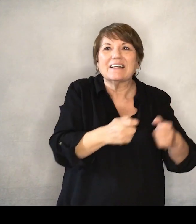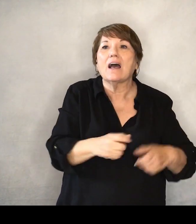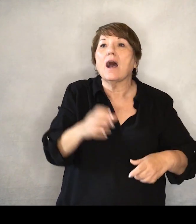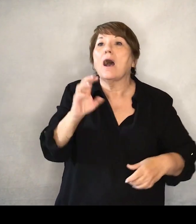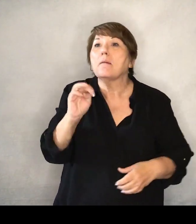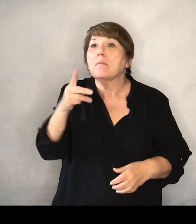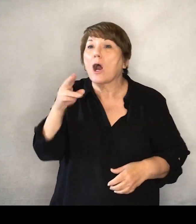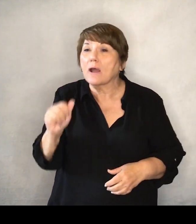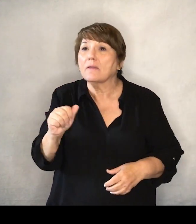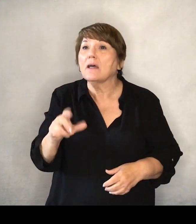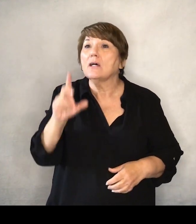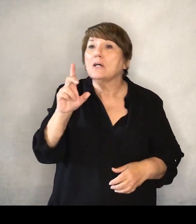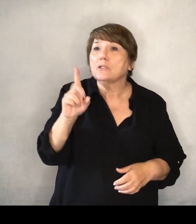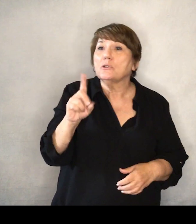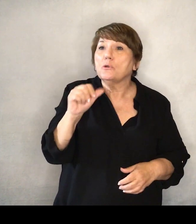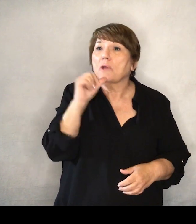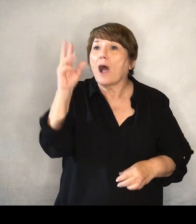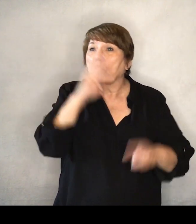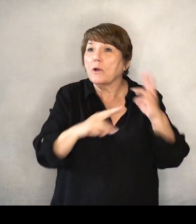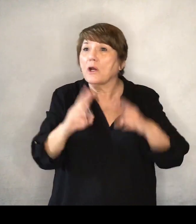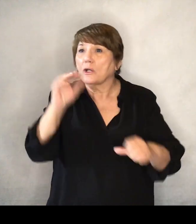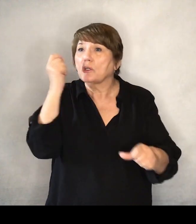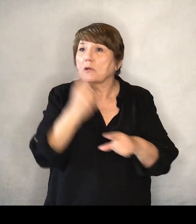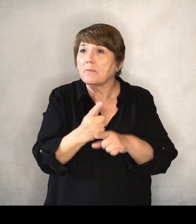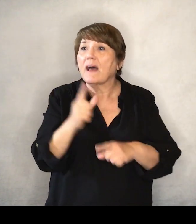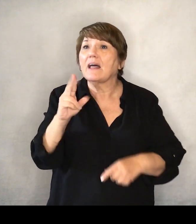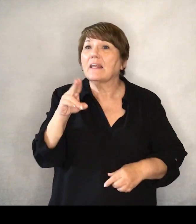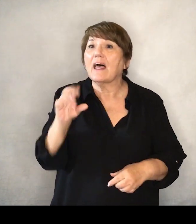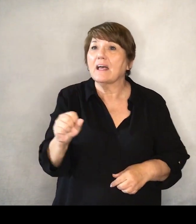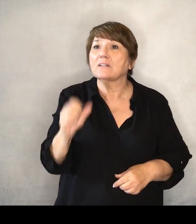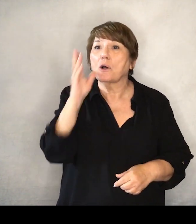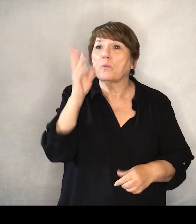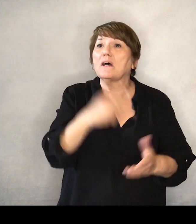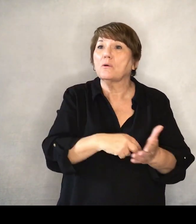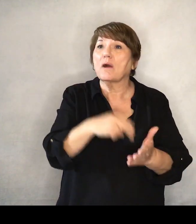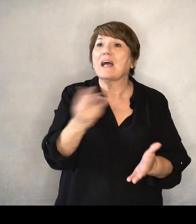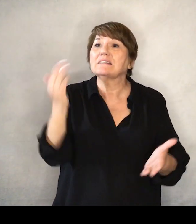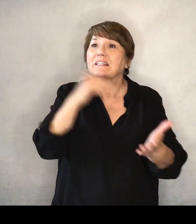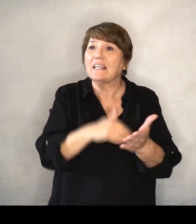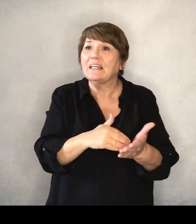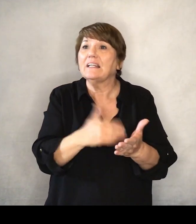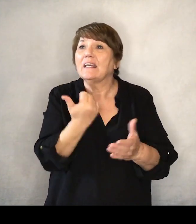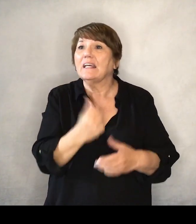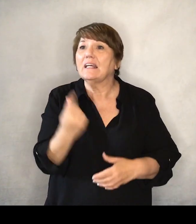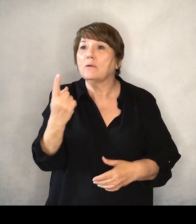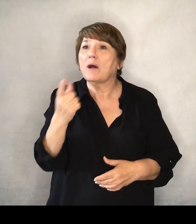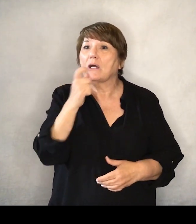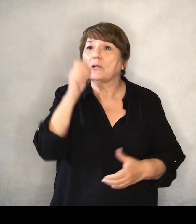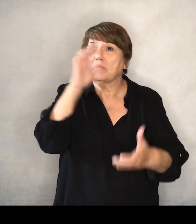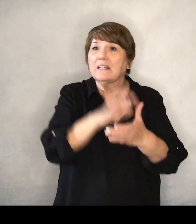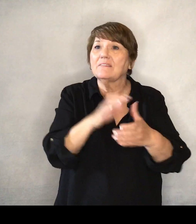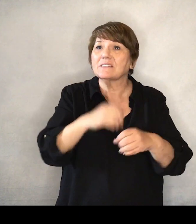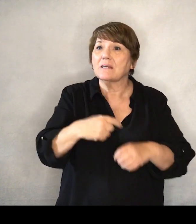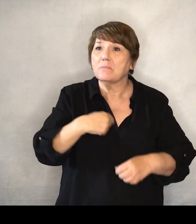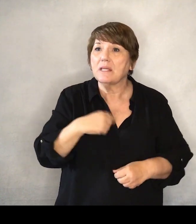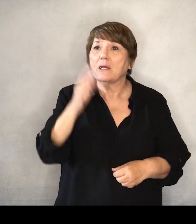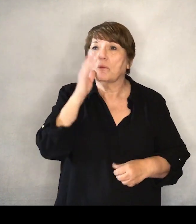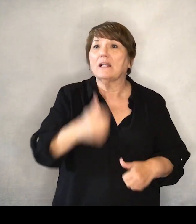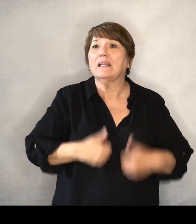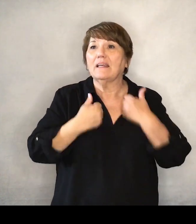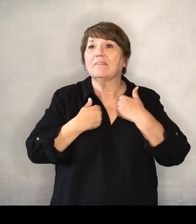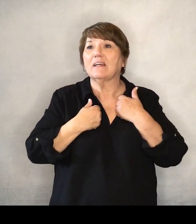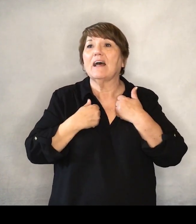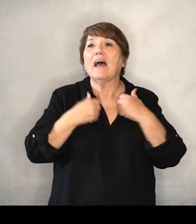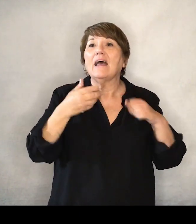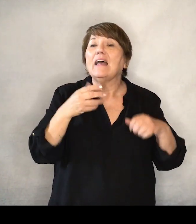Martha, do not worry. Your brother Lazarus will rise again. Anyone who believes in me